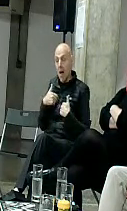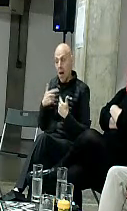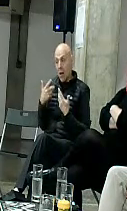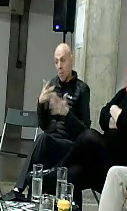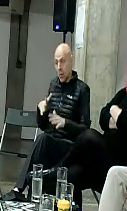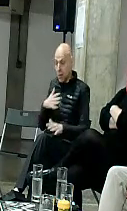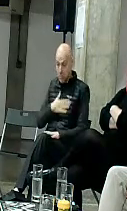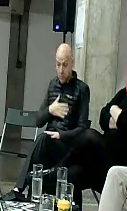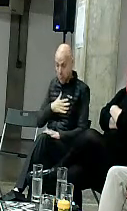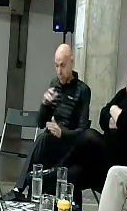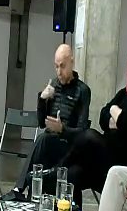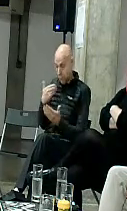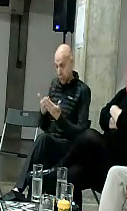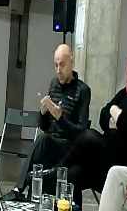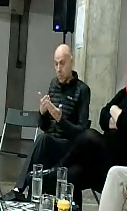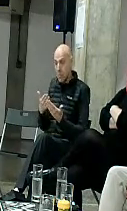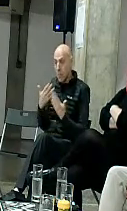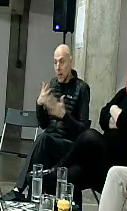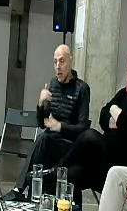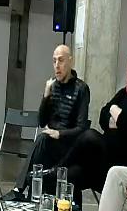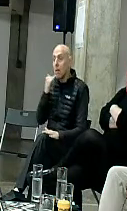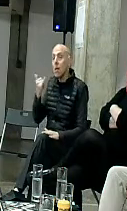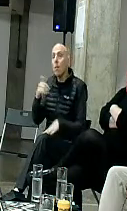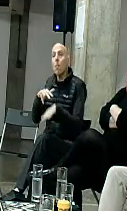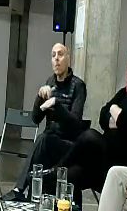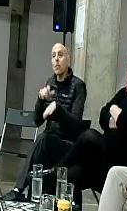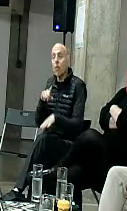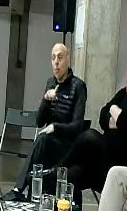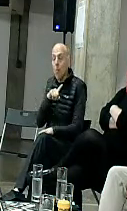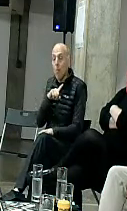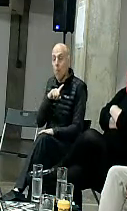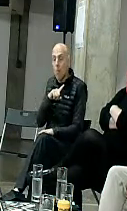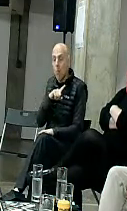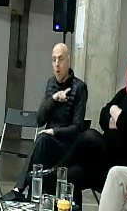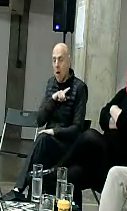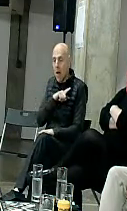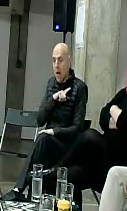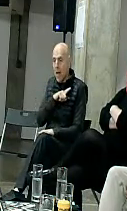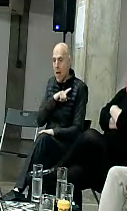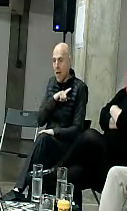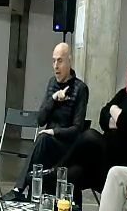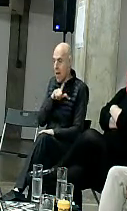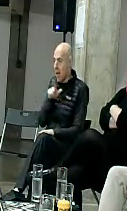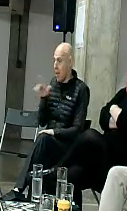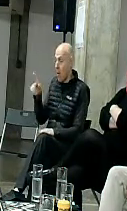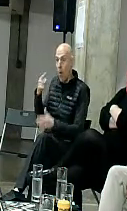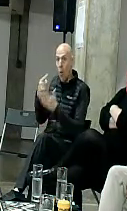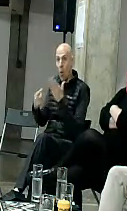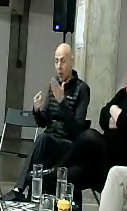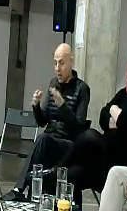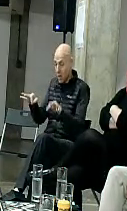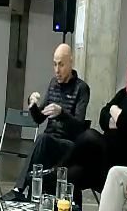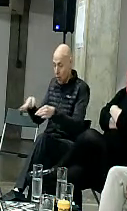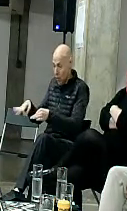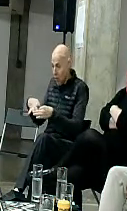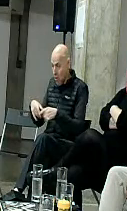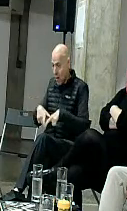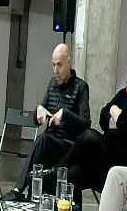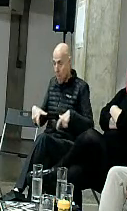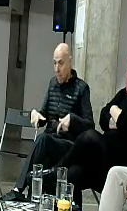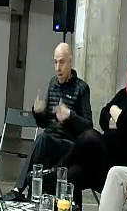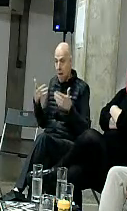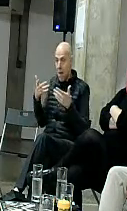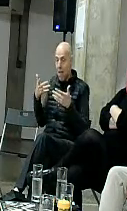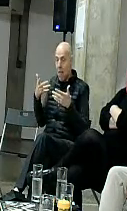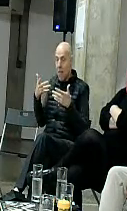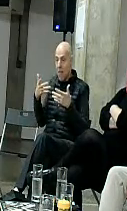is call the police, because he just had sort of pants and socks, and I don't know if